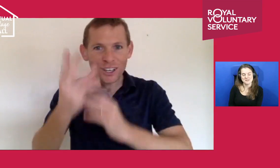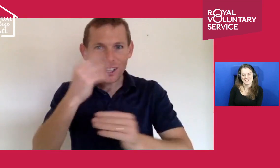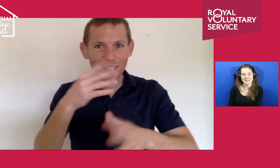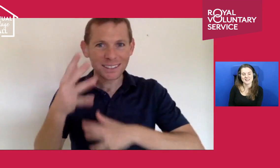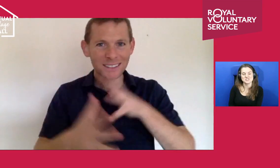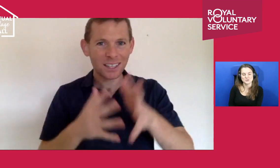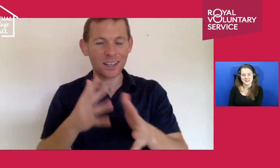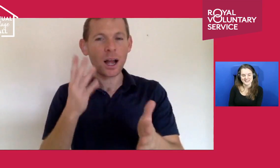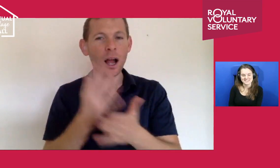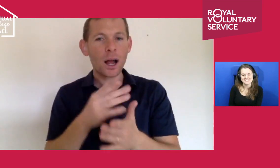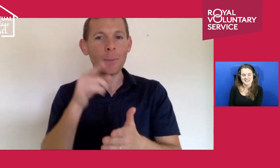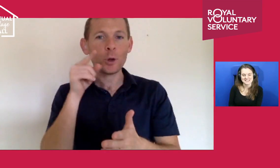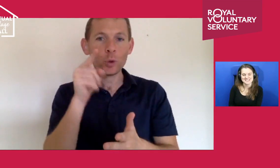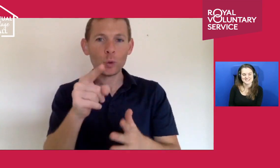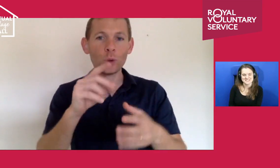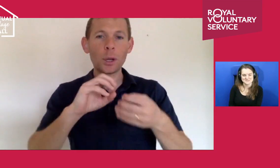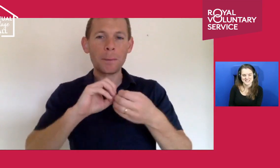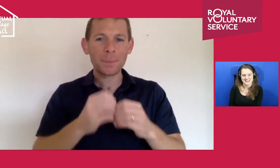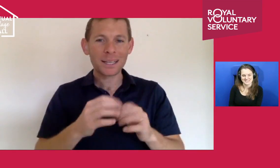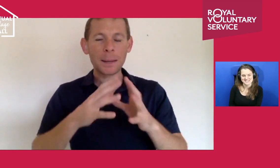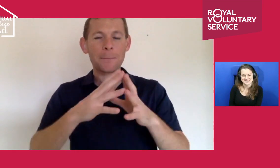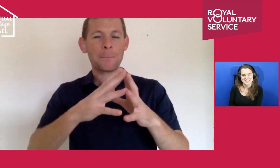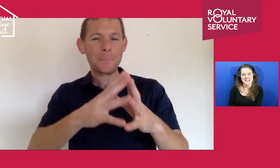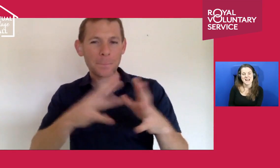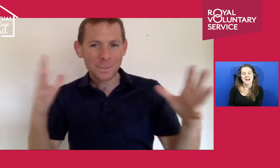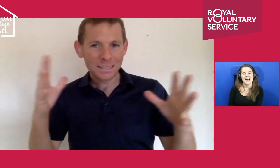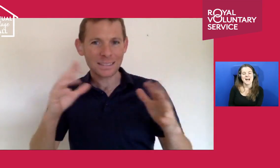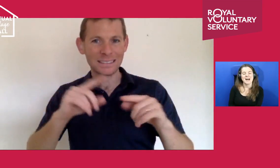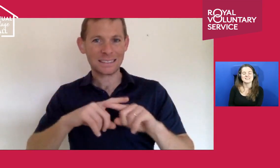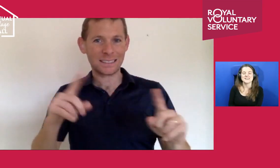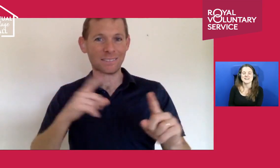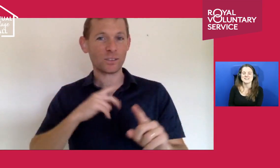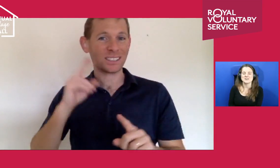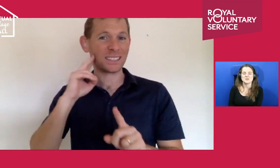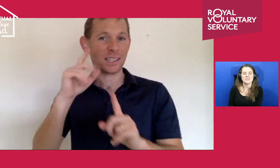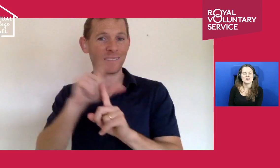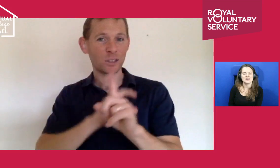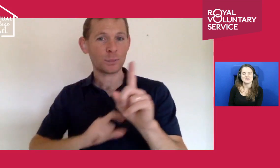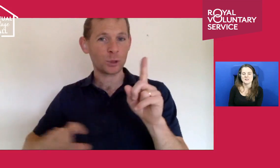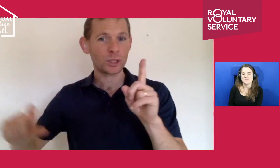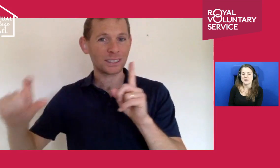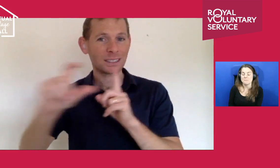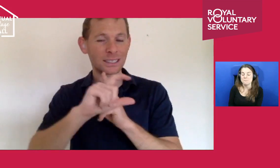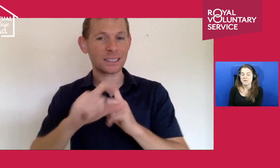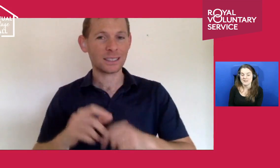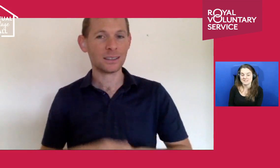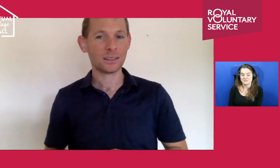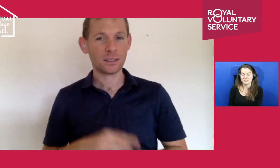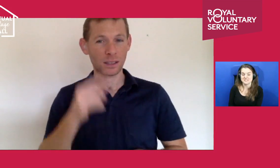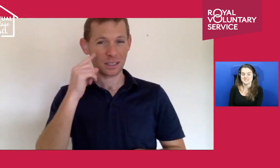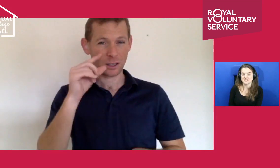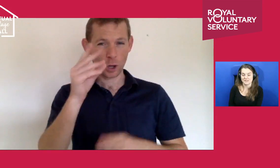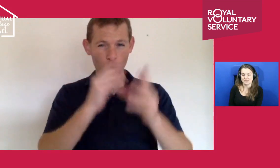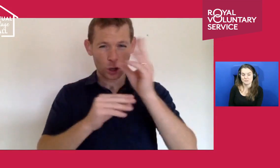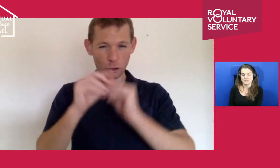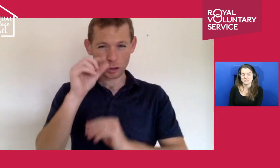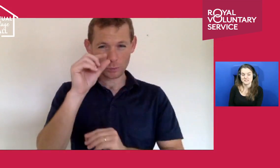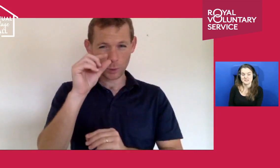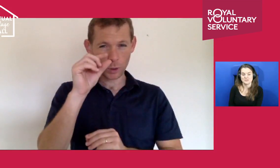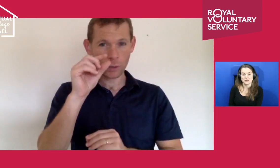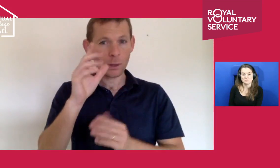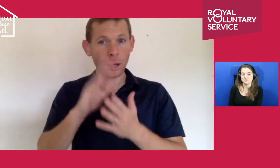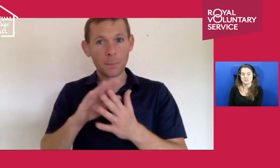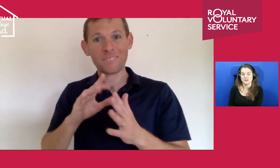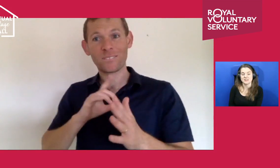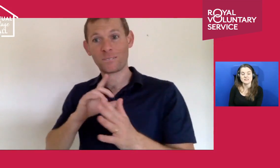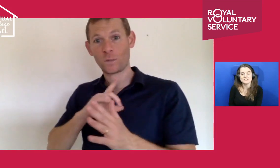for coming and joining us today to learn some sign language. And I know that it's going to make a big difference to the deaf community